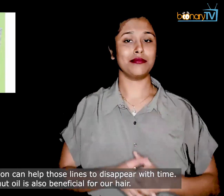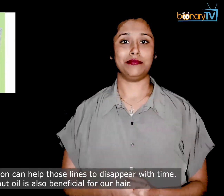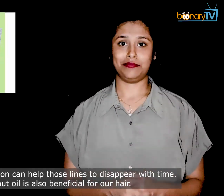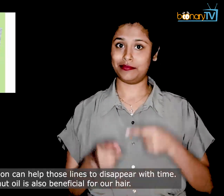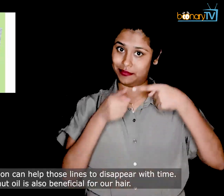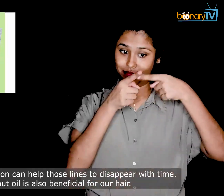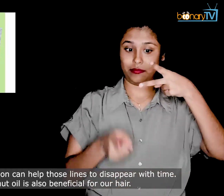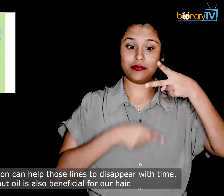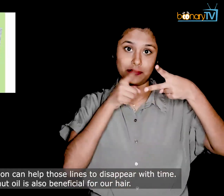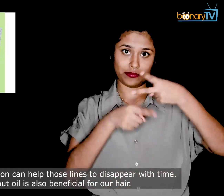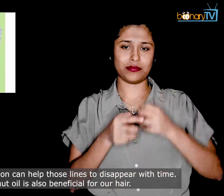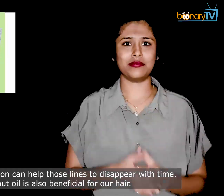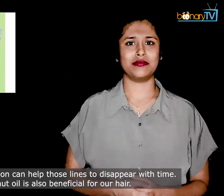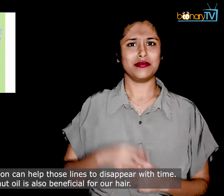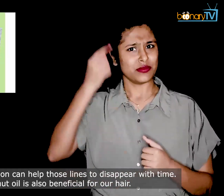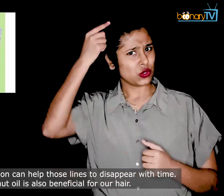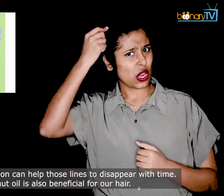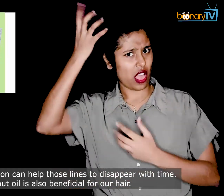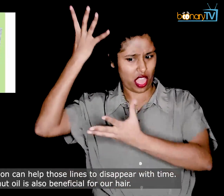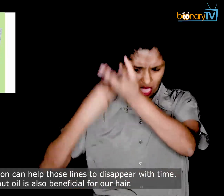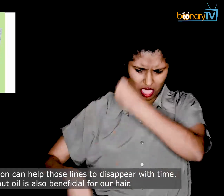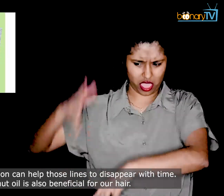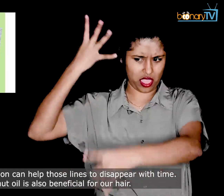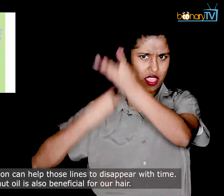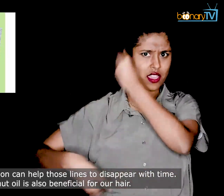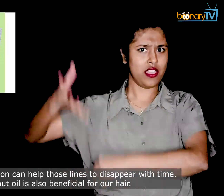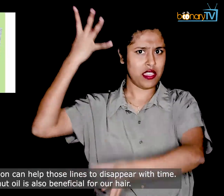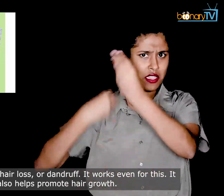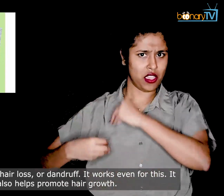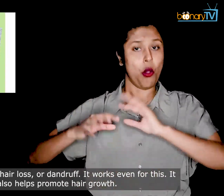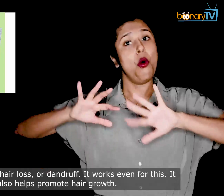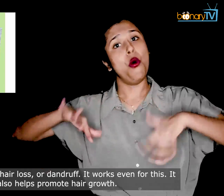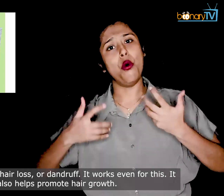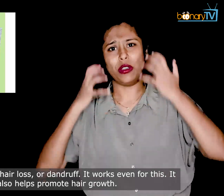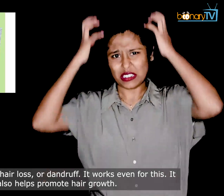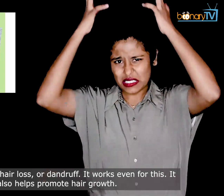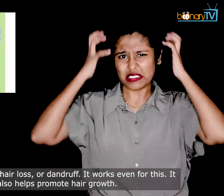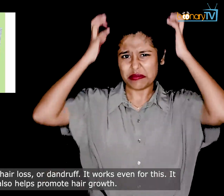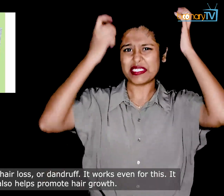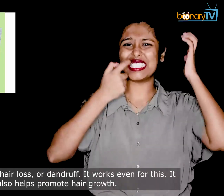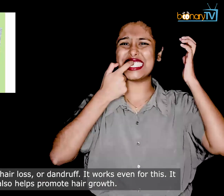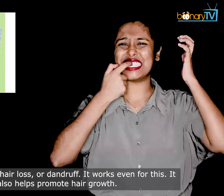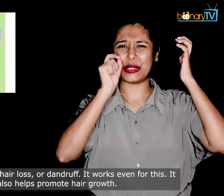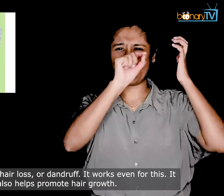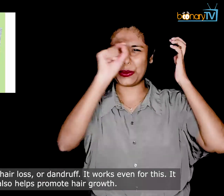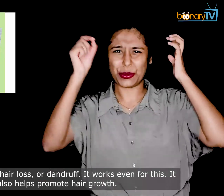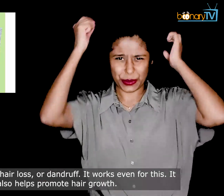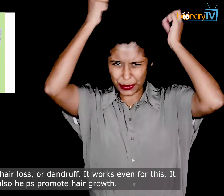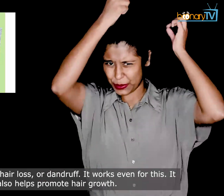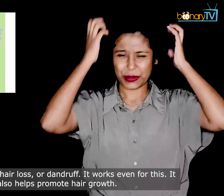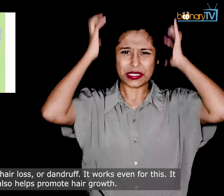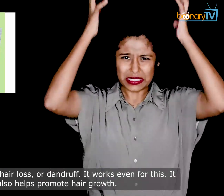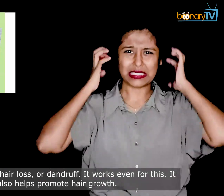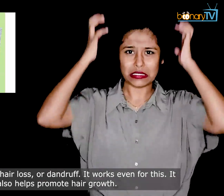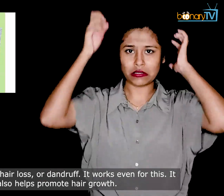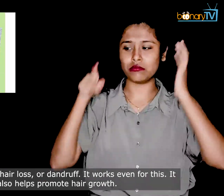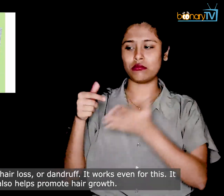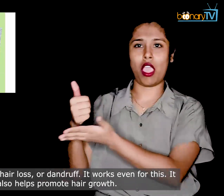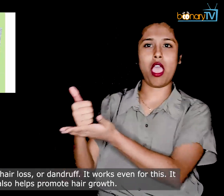walnut oil is also beneficial for our hair it helps to fight hair loss or dandruff it